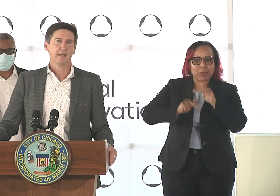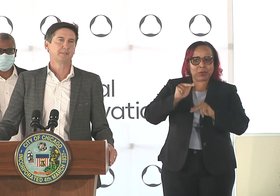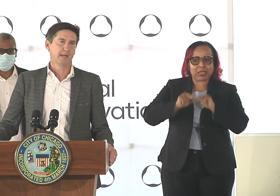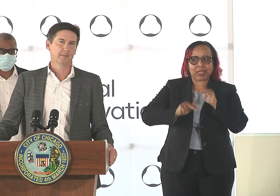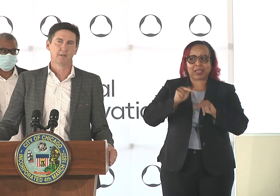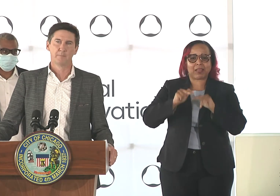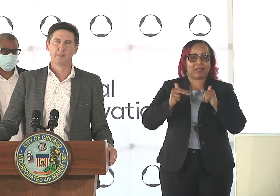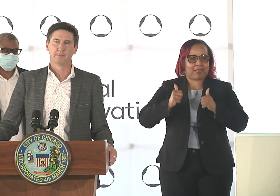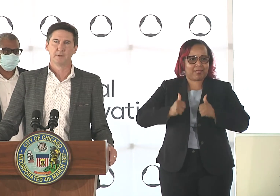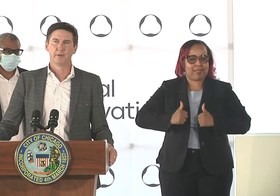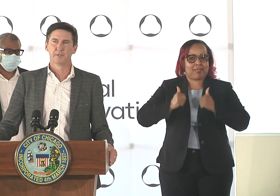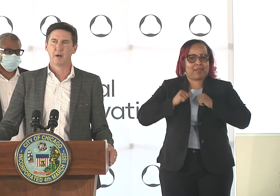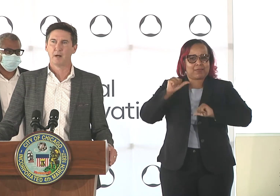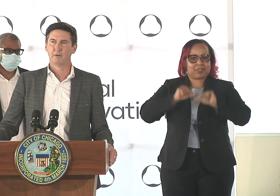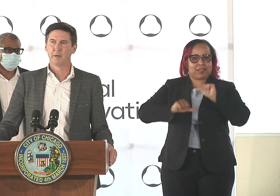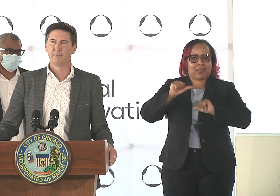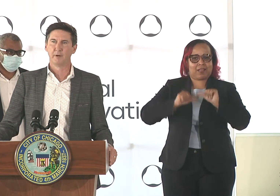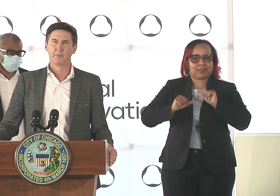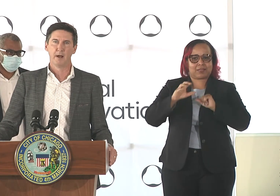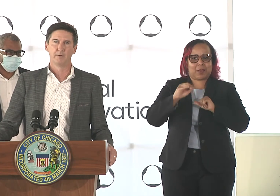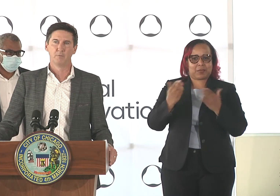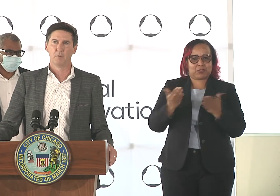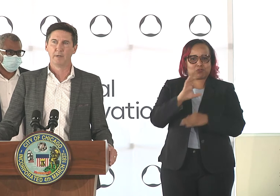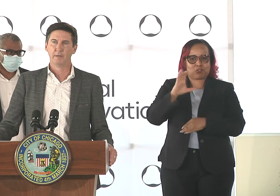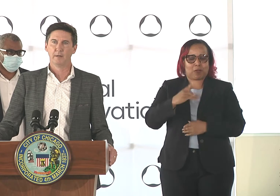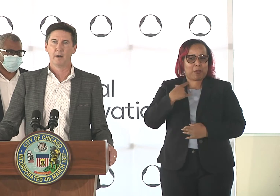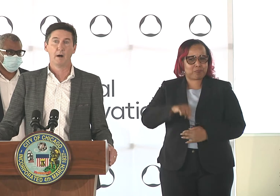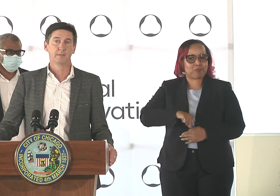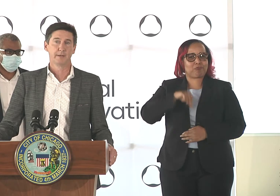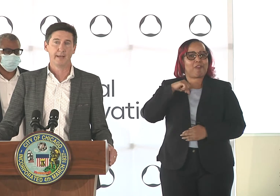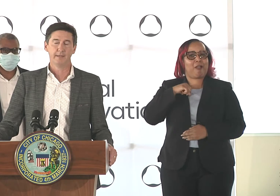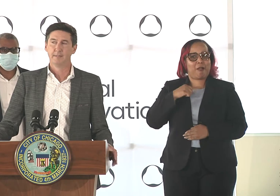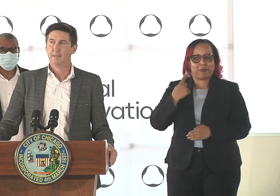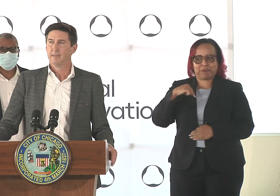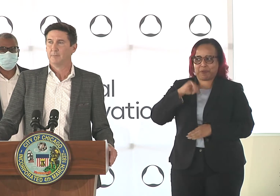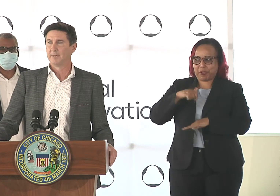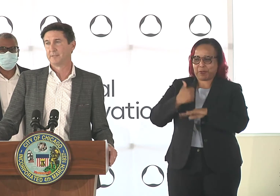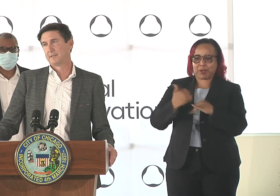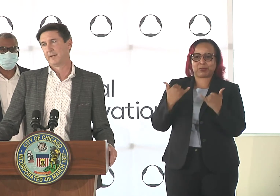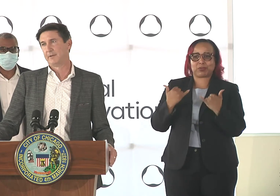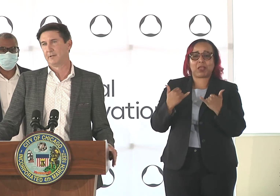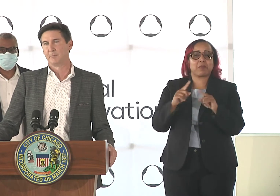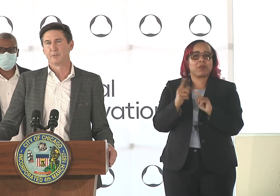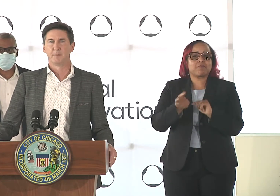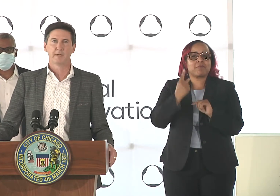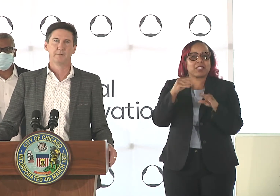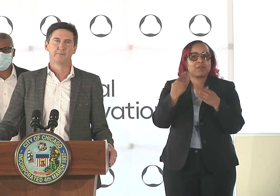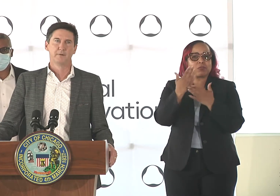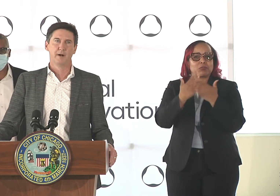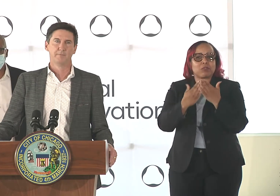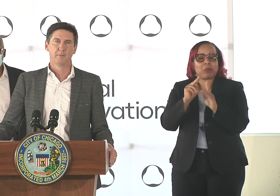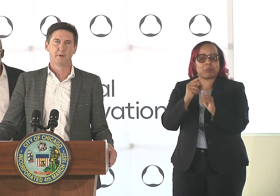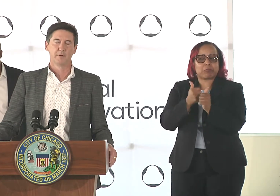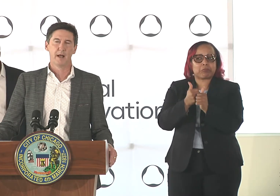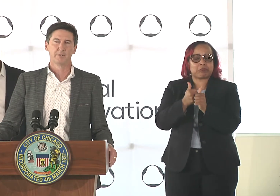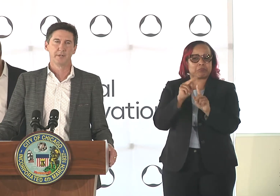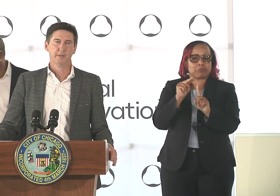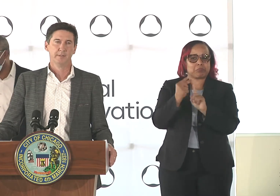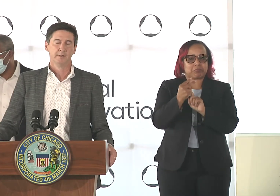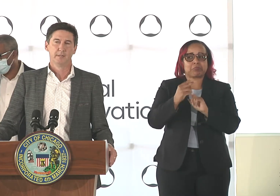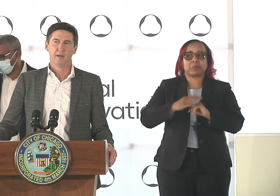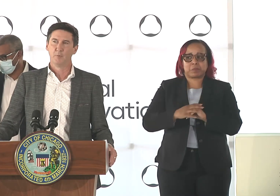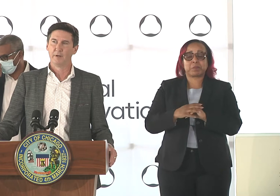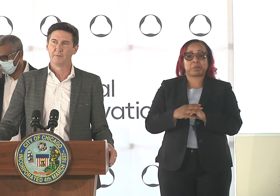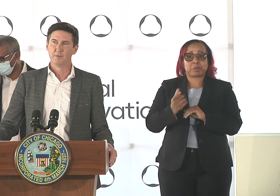building life sciences companies here in Chicago, and I'm very proud of where we are today. But just to give you a little perspective from a